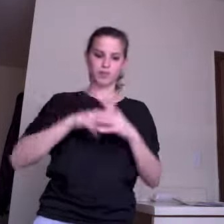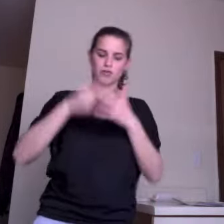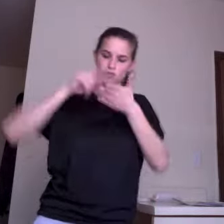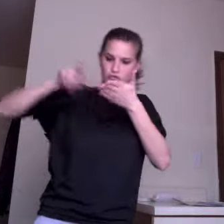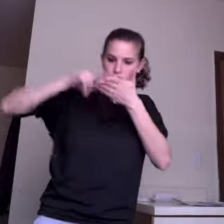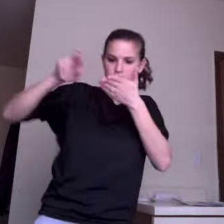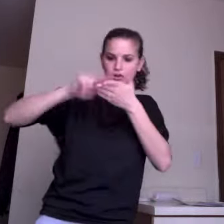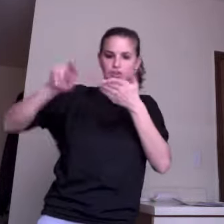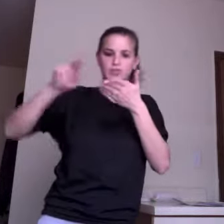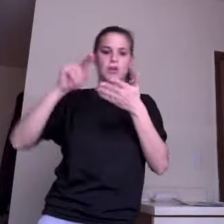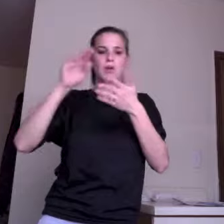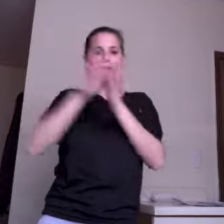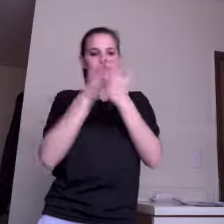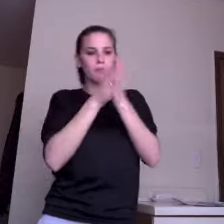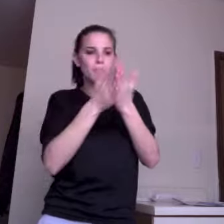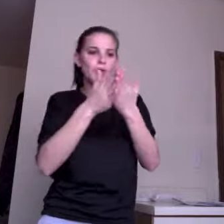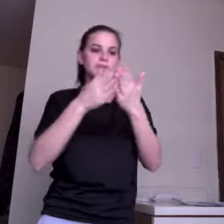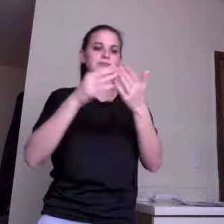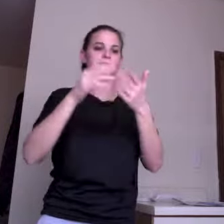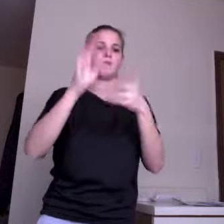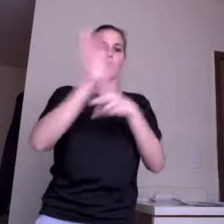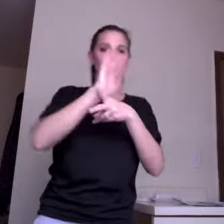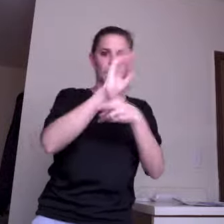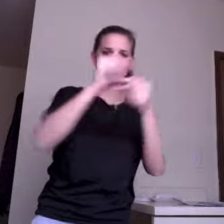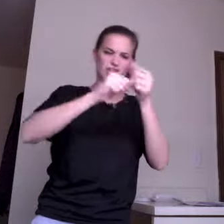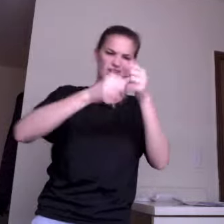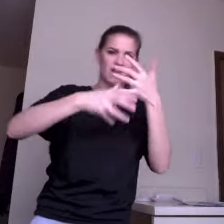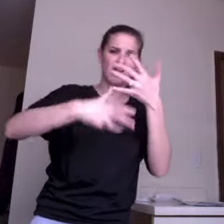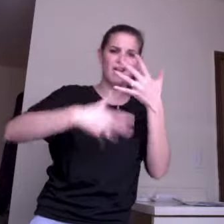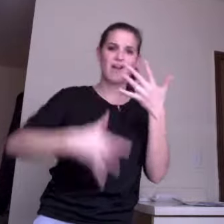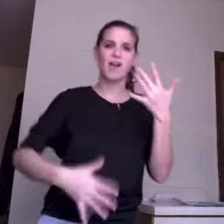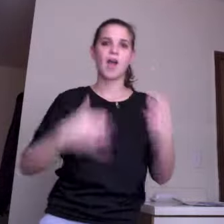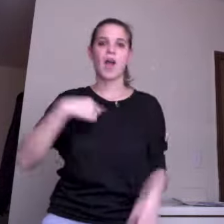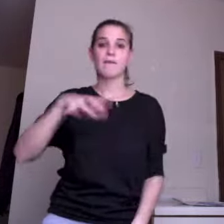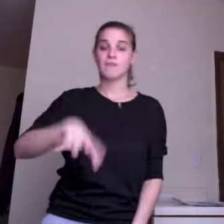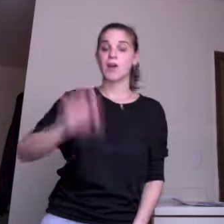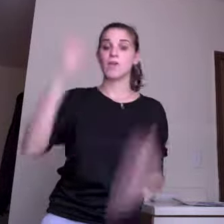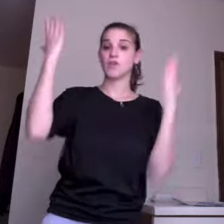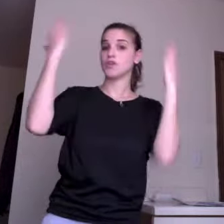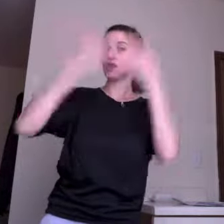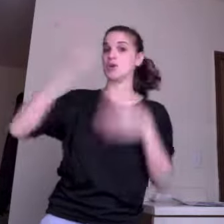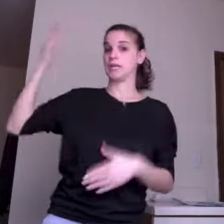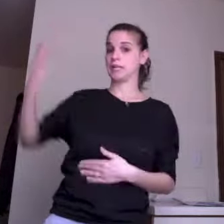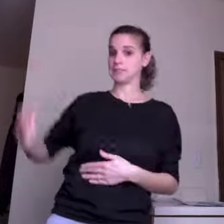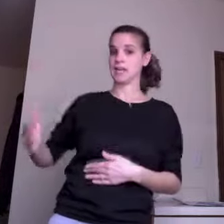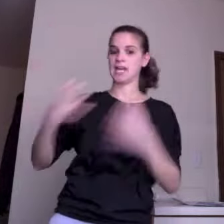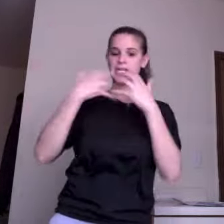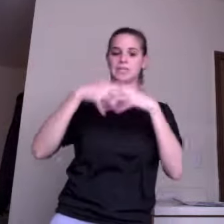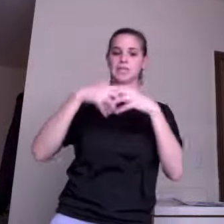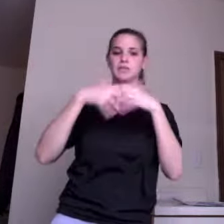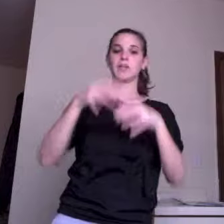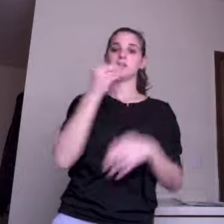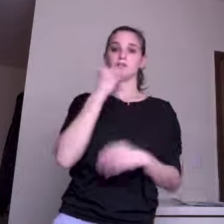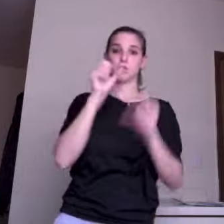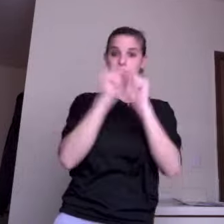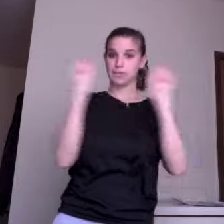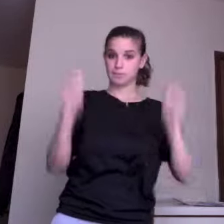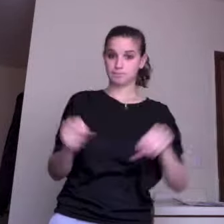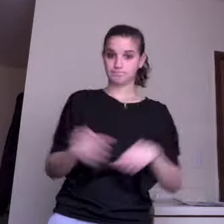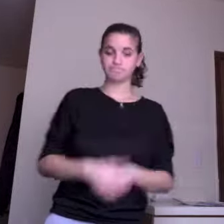documentary films, in my travels with my family. I discovered the dark side of the industrialized food system. First, there's genetically